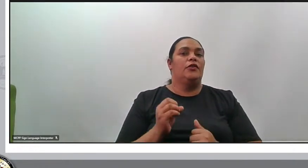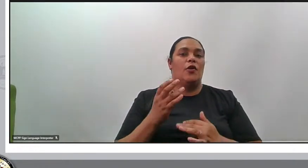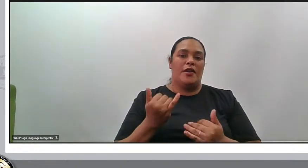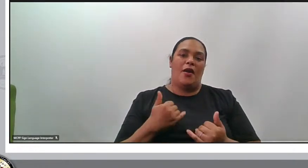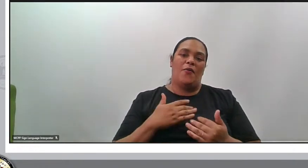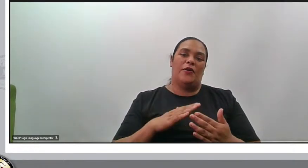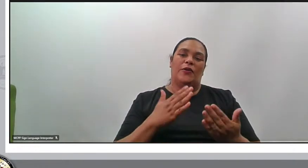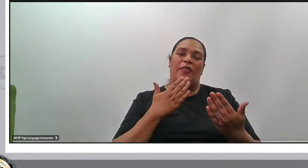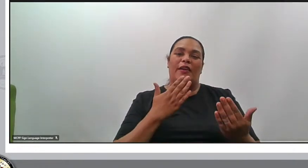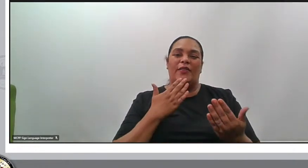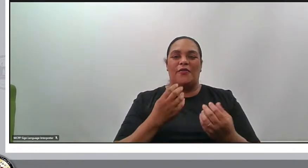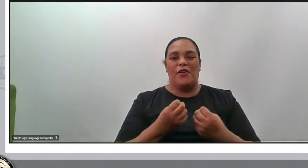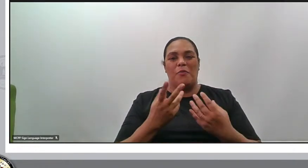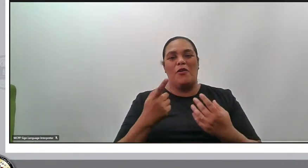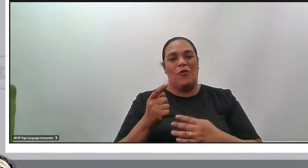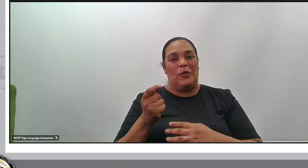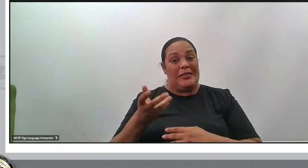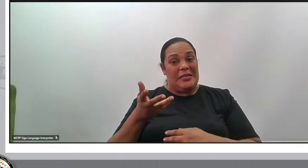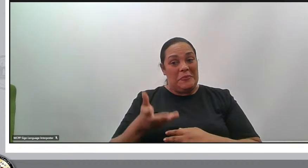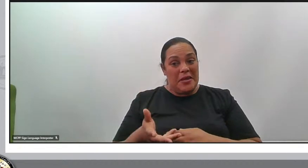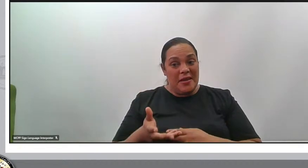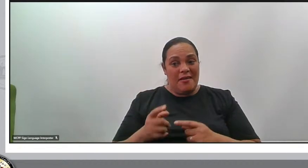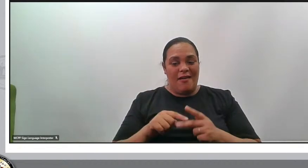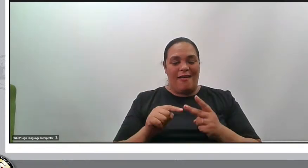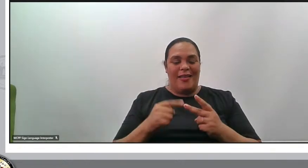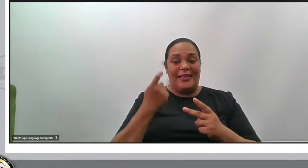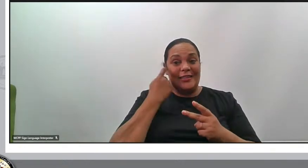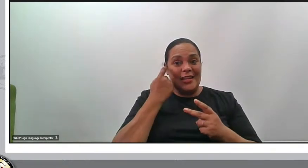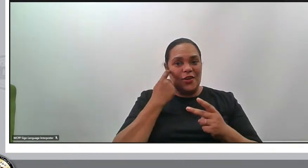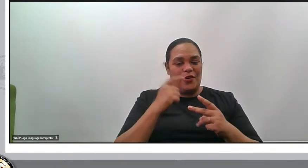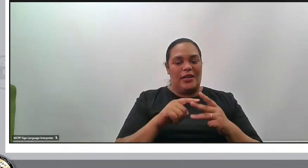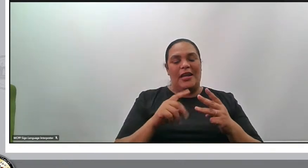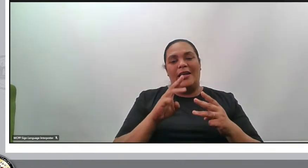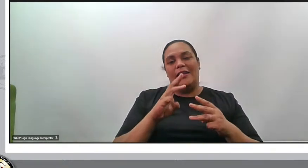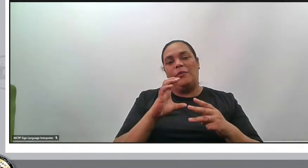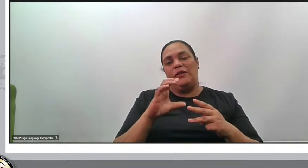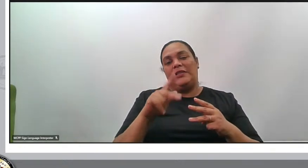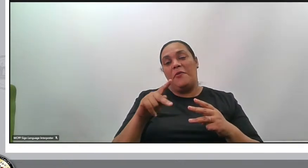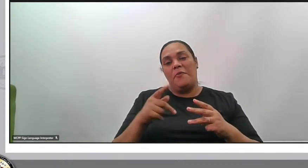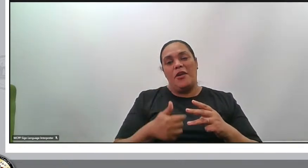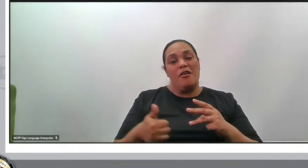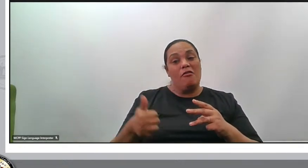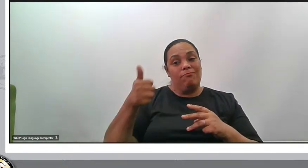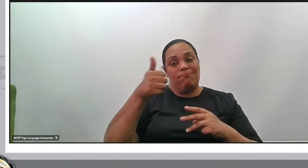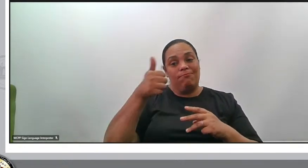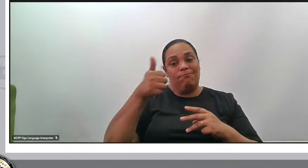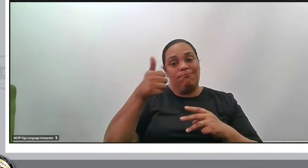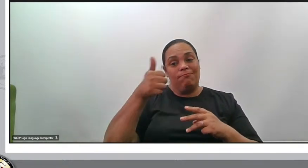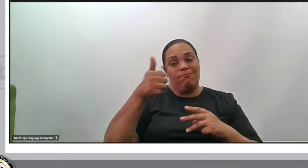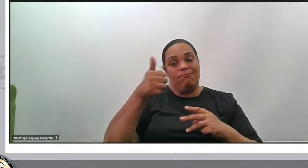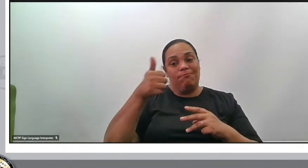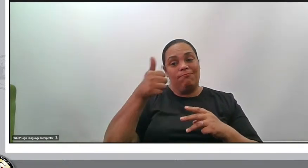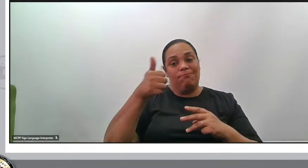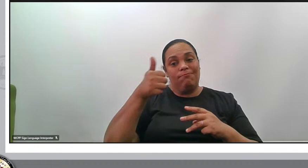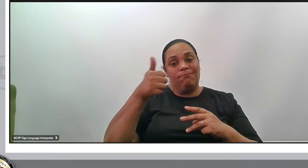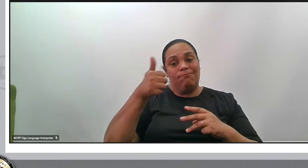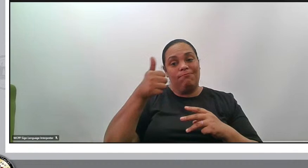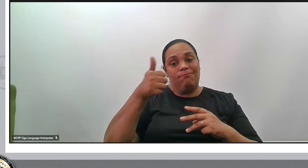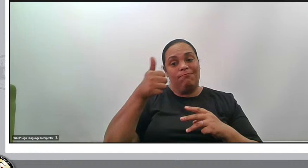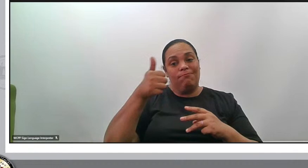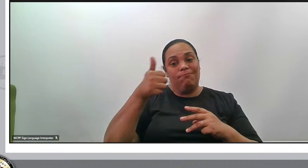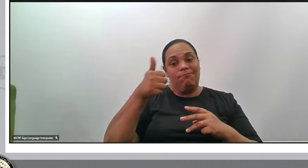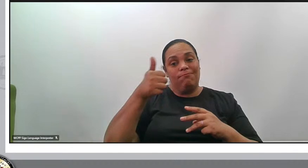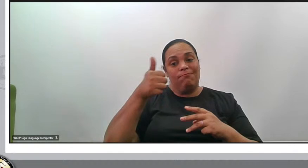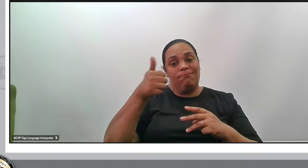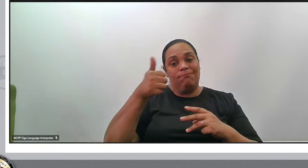thanks very much to the Speaker, the Secretary and the WCPP officials for their input and answering